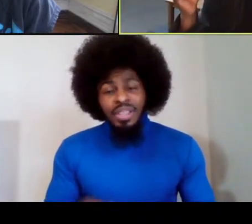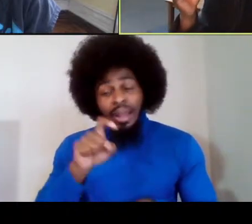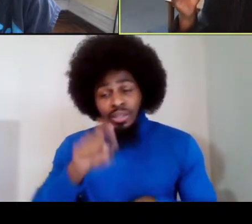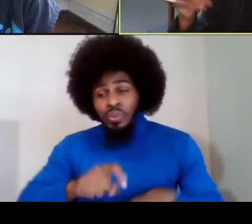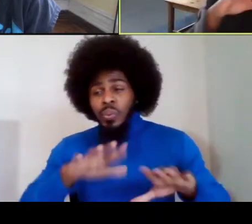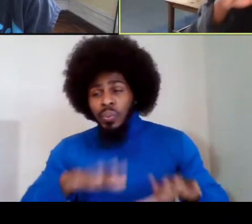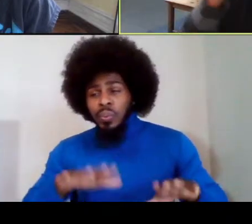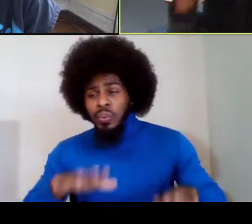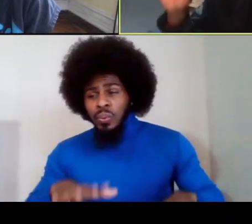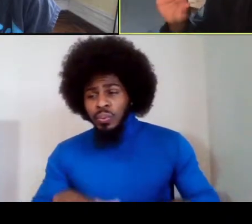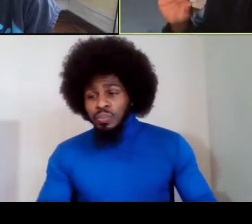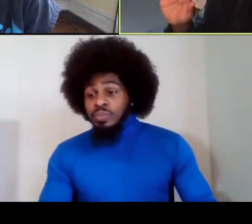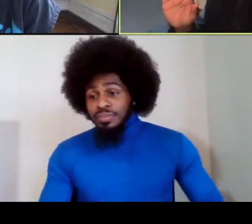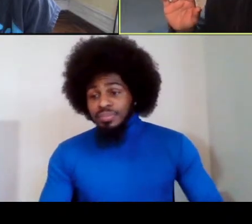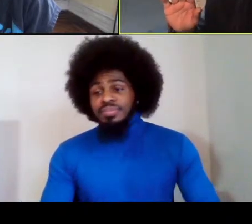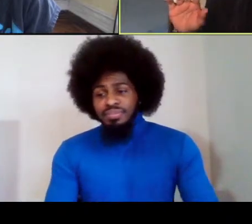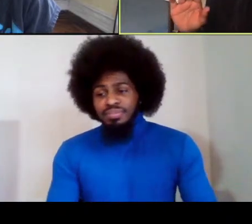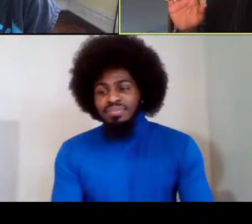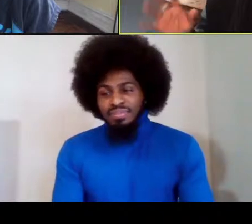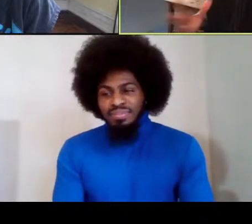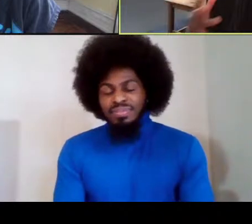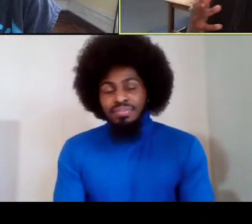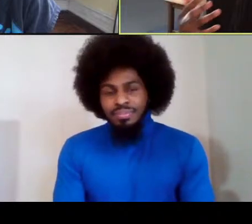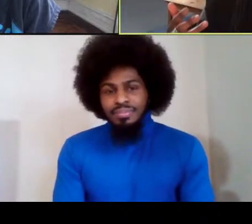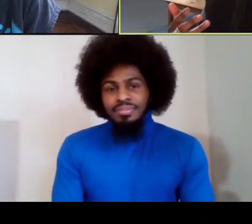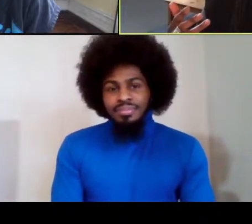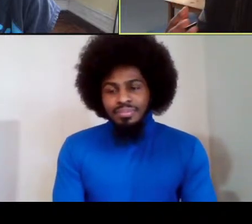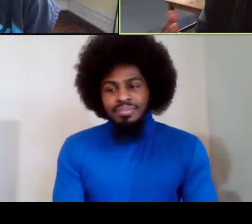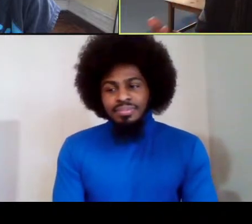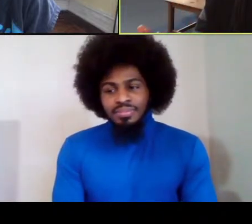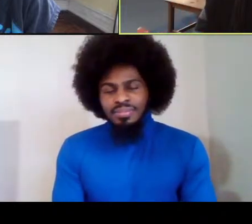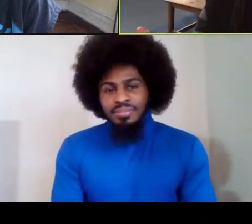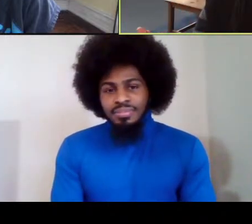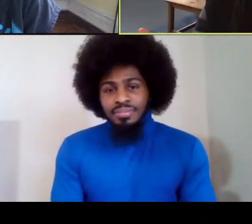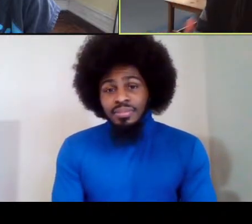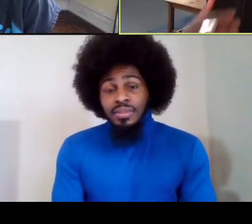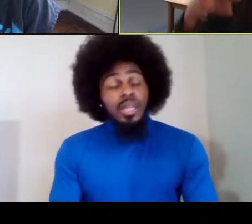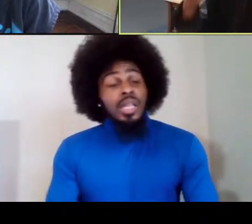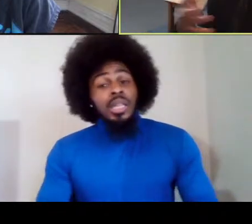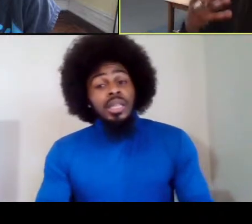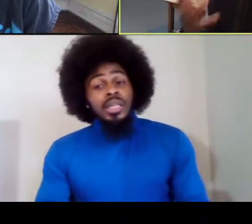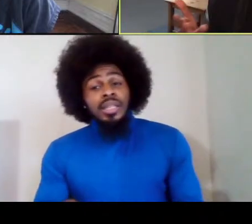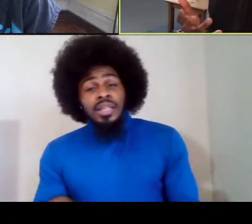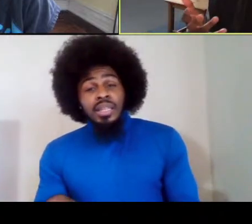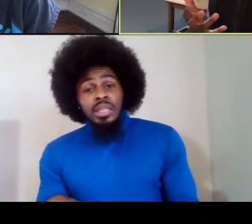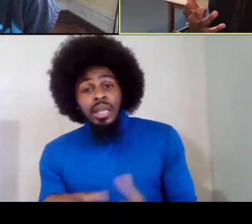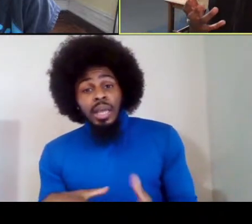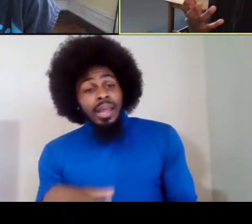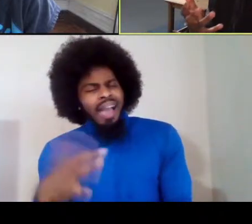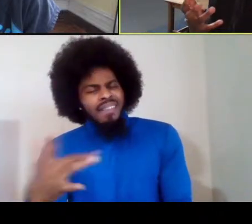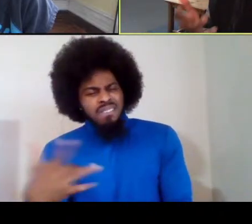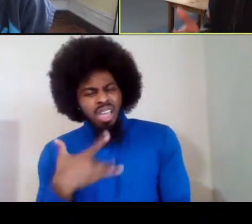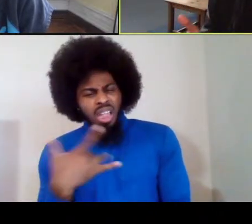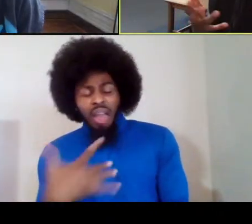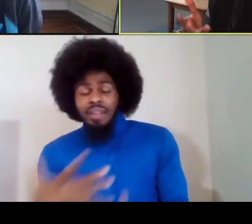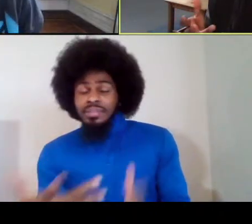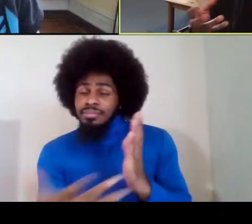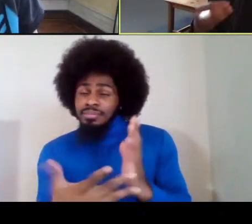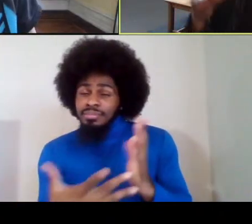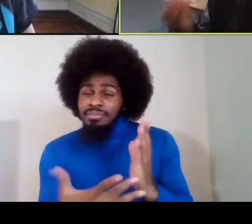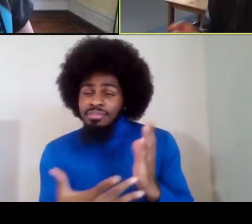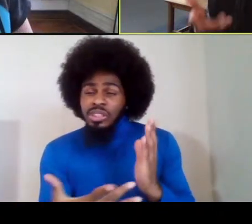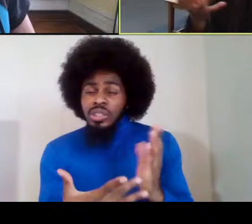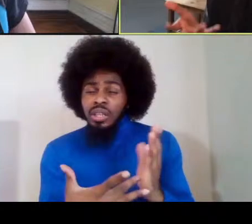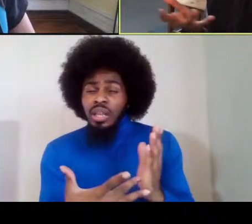of mission out there that wants us to be erased. And I feel like, you know, technology has a possibility of really